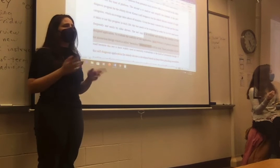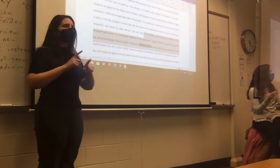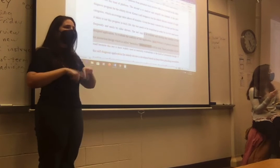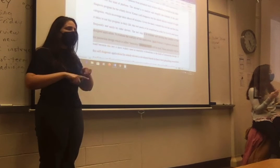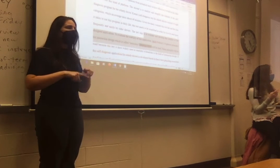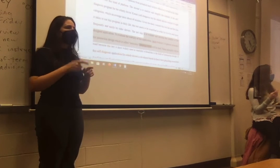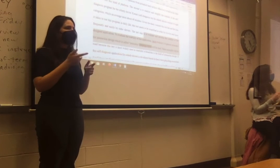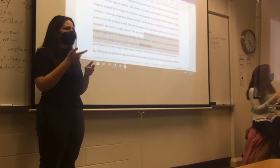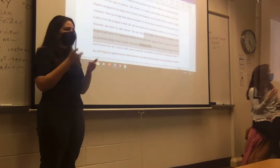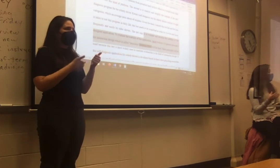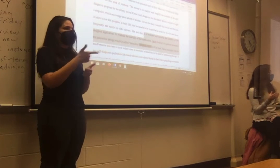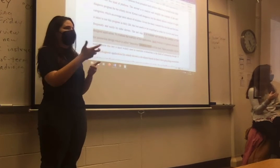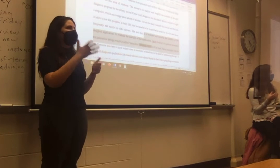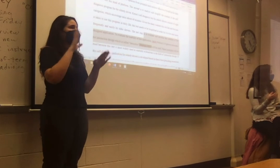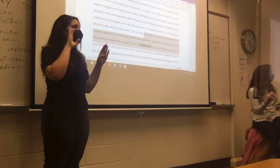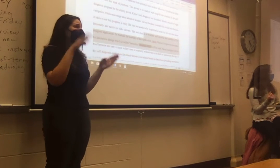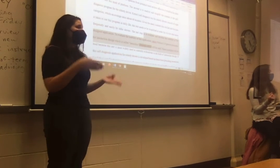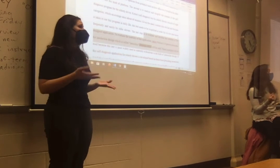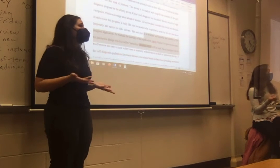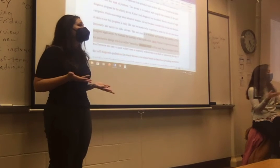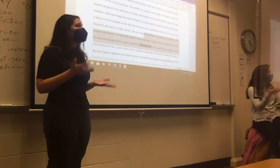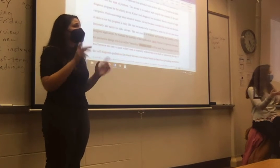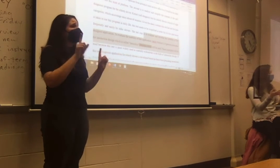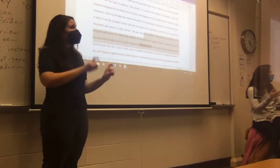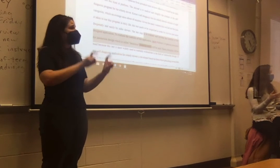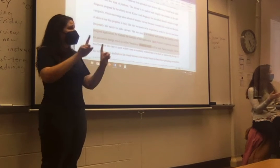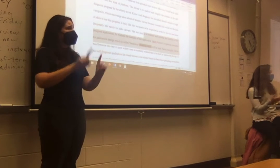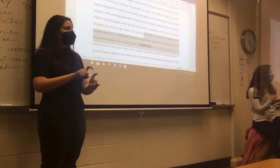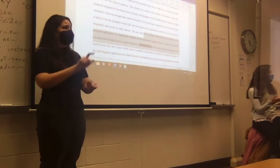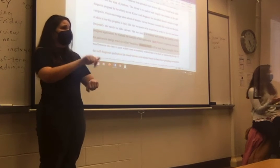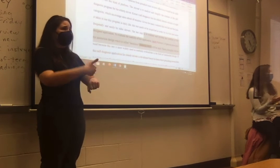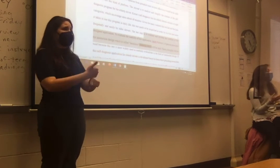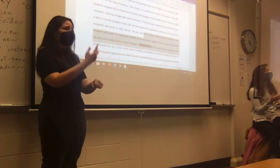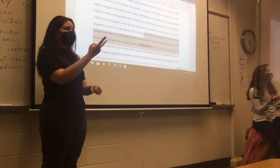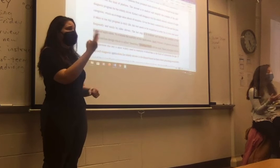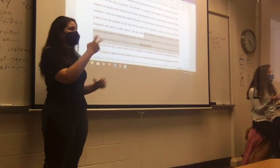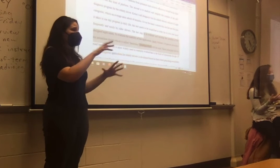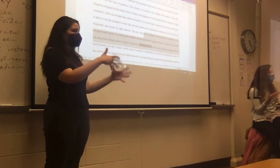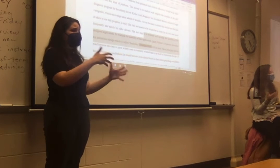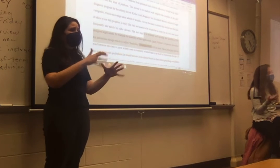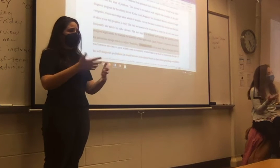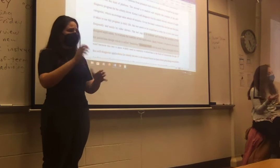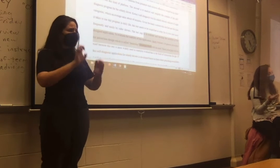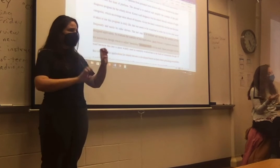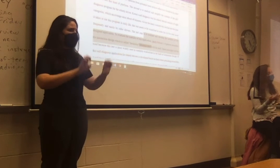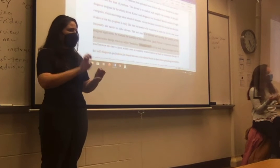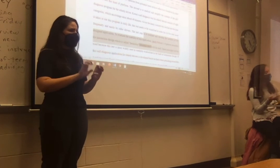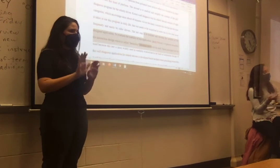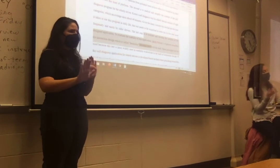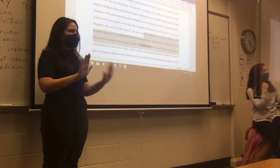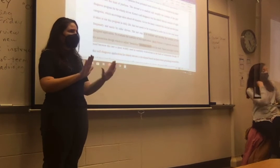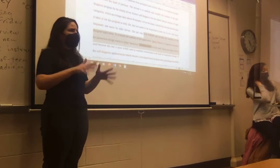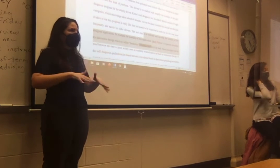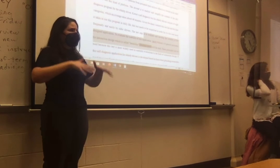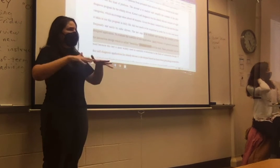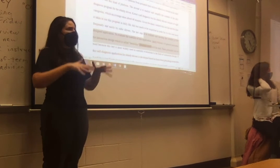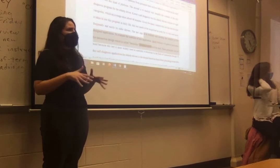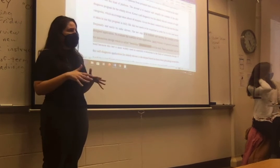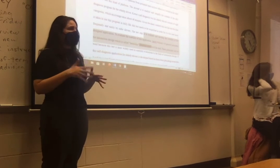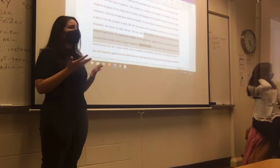on. But at least it's a test, right? You're setting up two groups and you're evaluating their anxiety, maybe through a survey of some kind